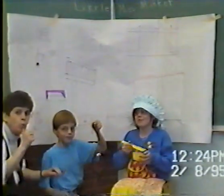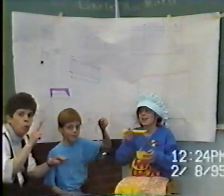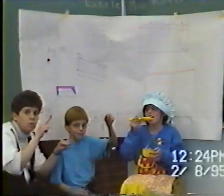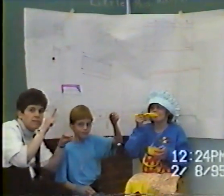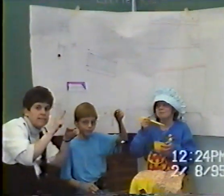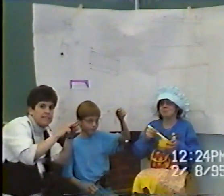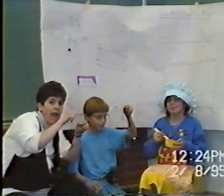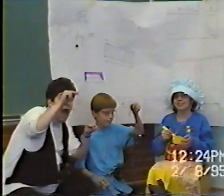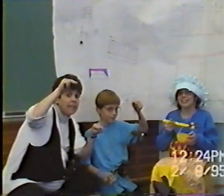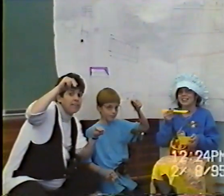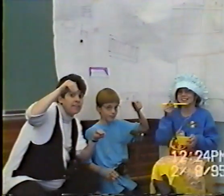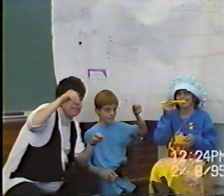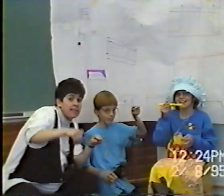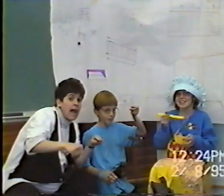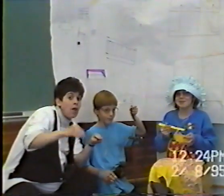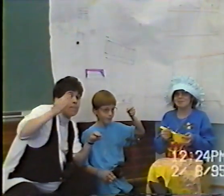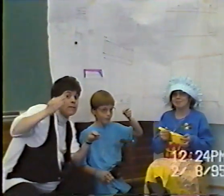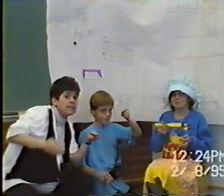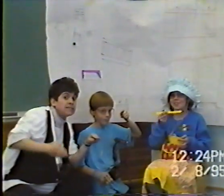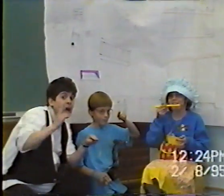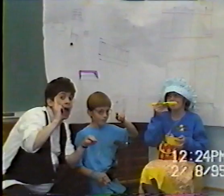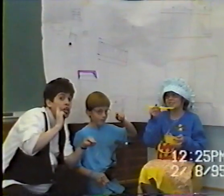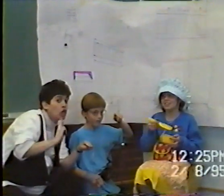Who sat down beside her